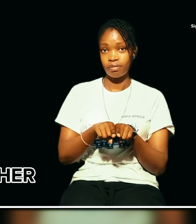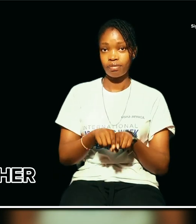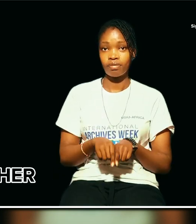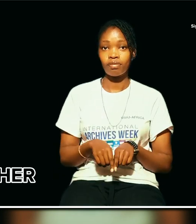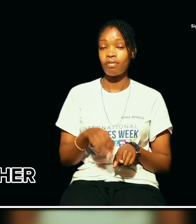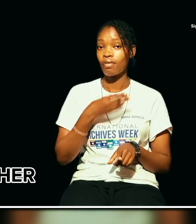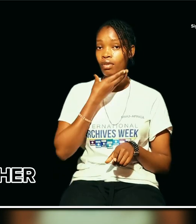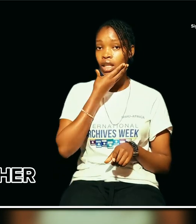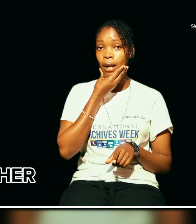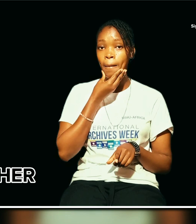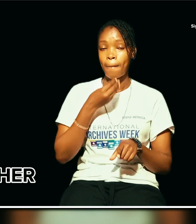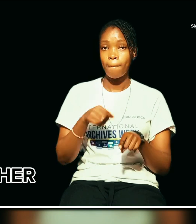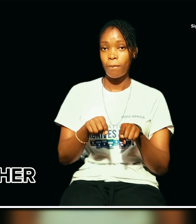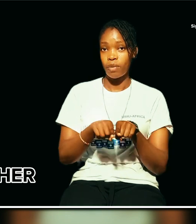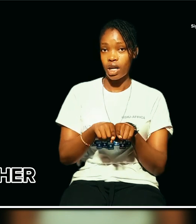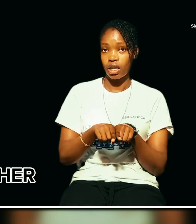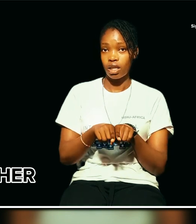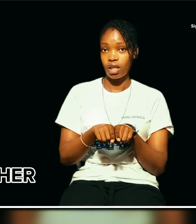brother,